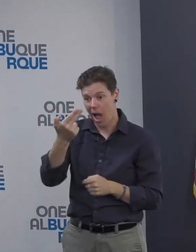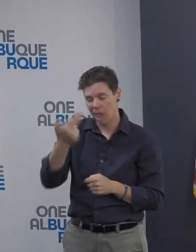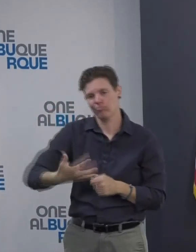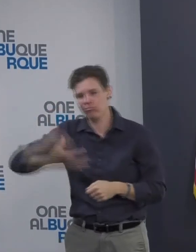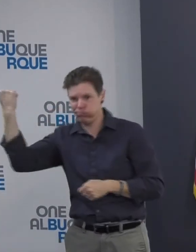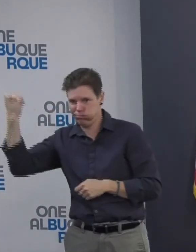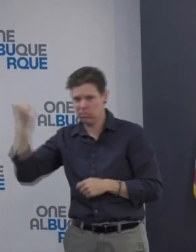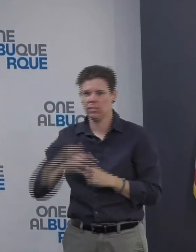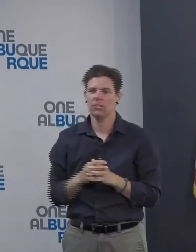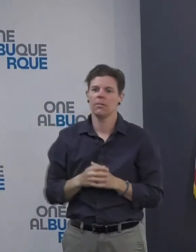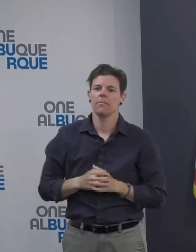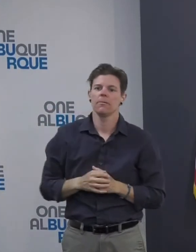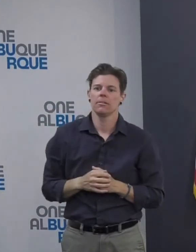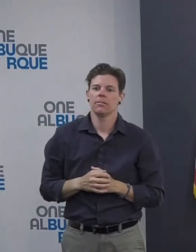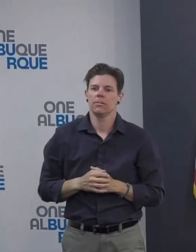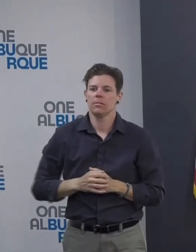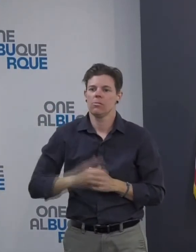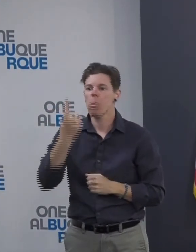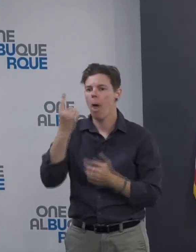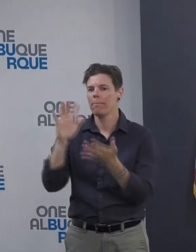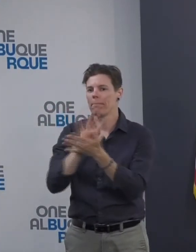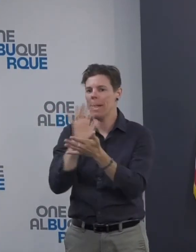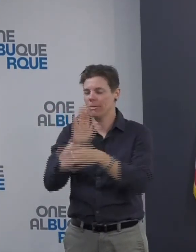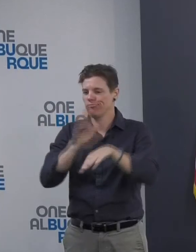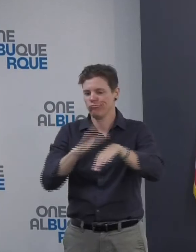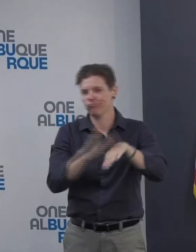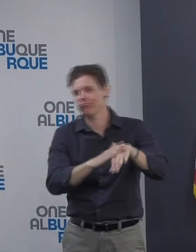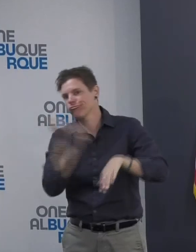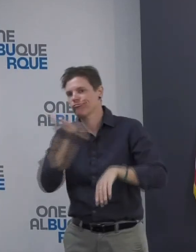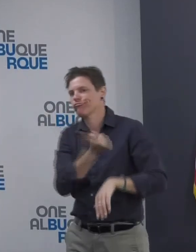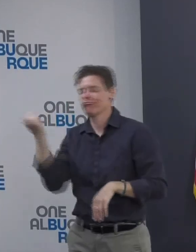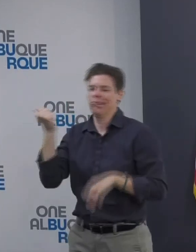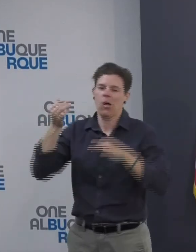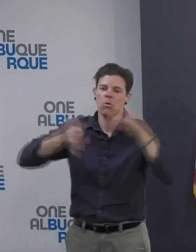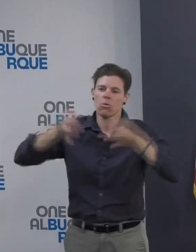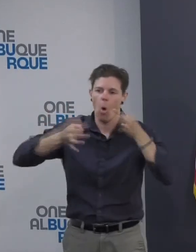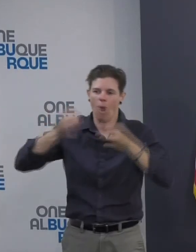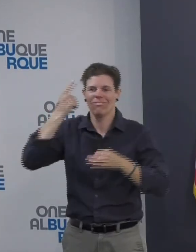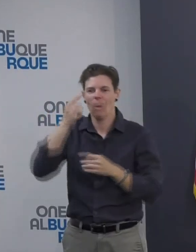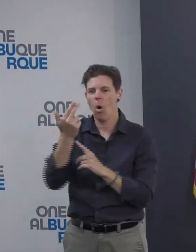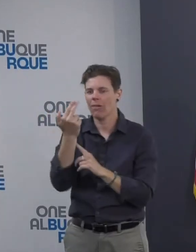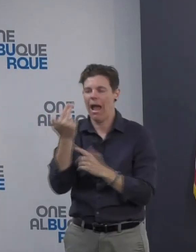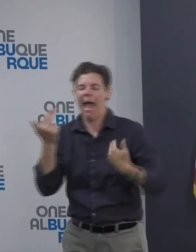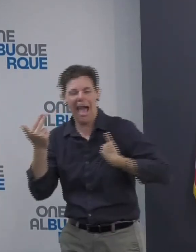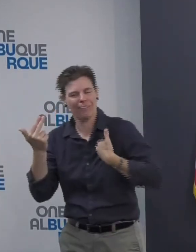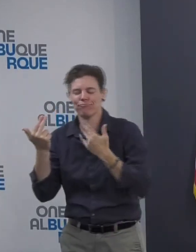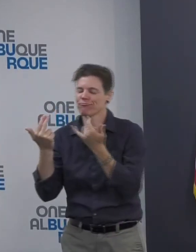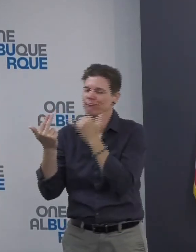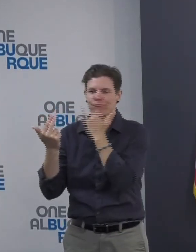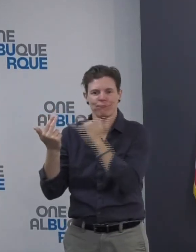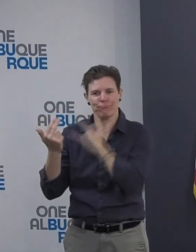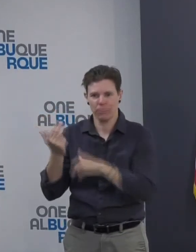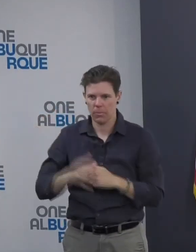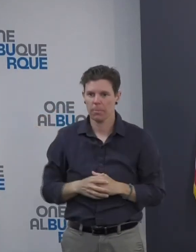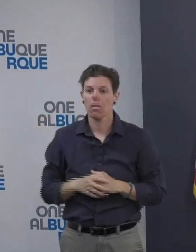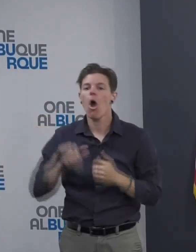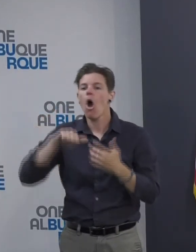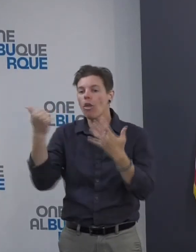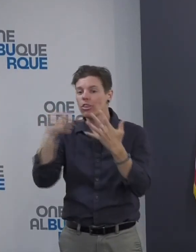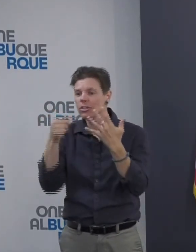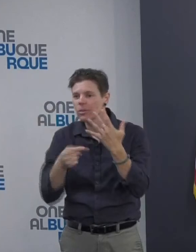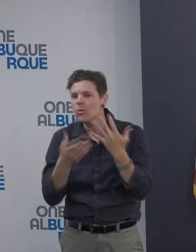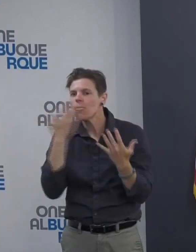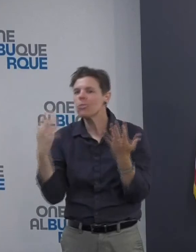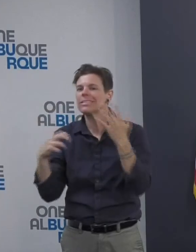firearms, and some other education efforts that happened for folks who were not cited.